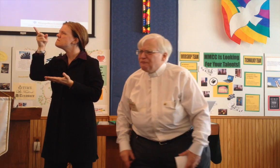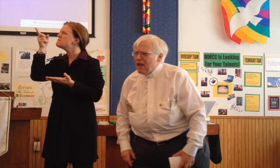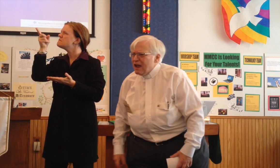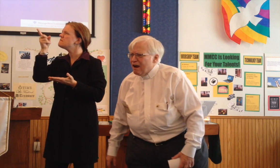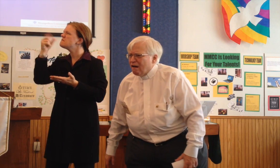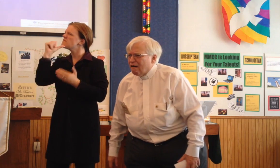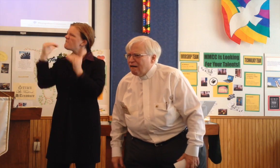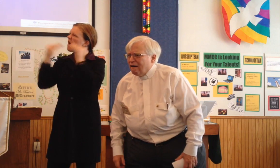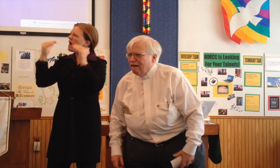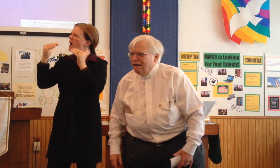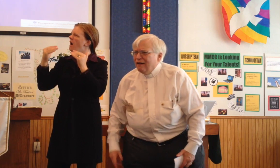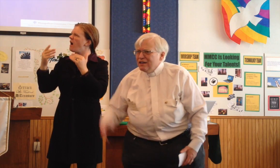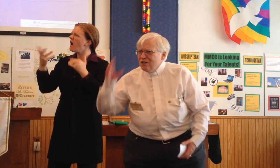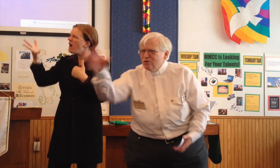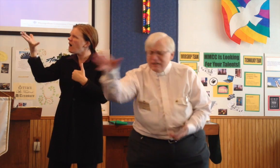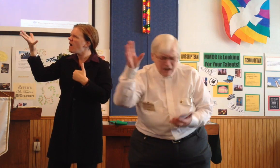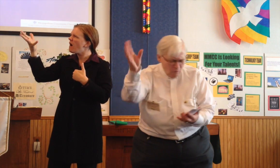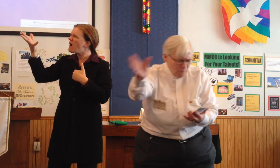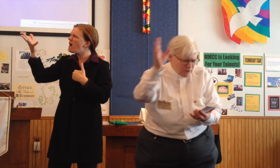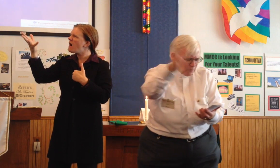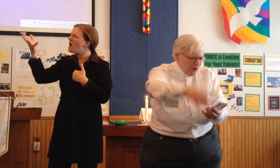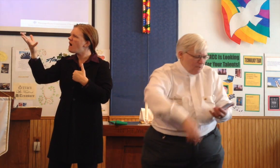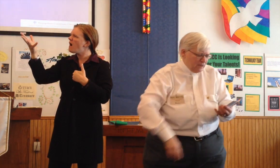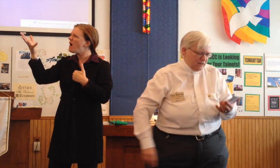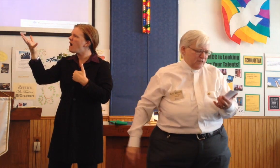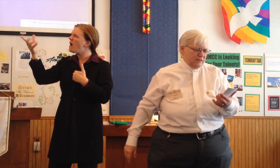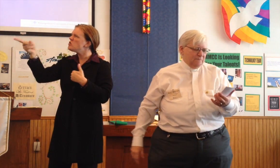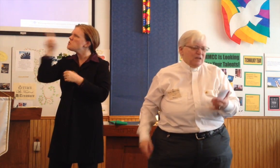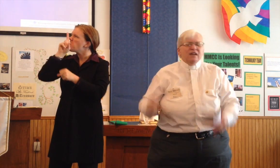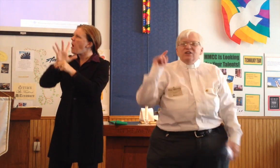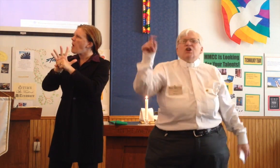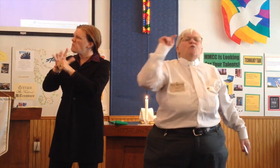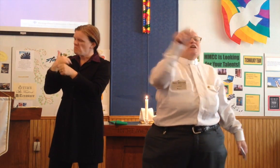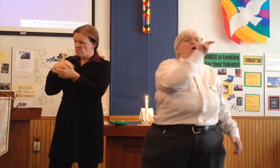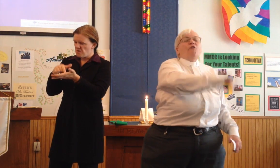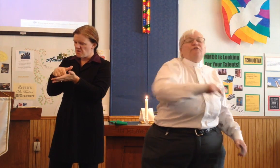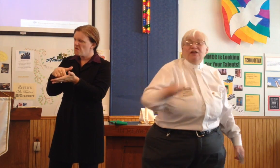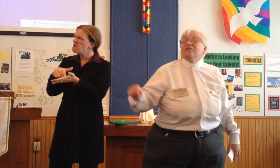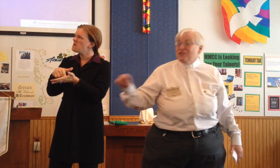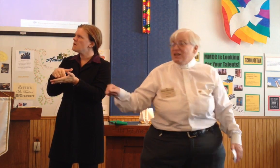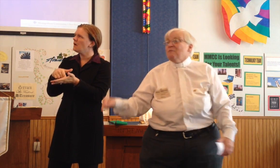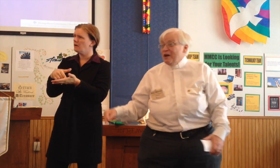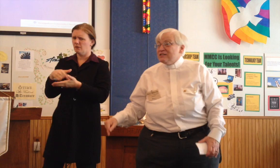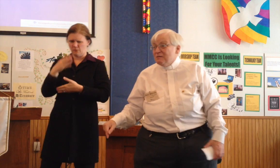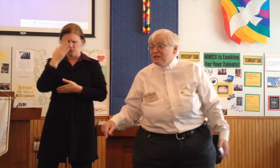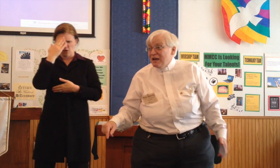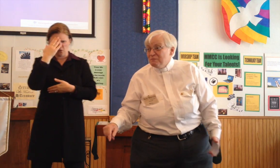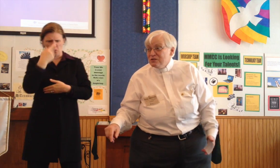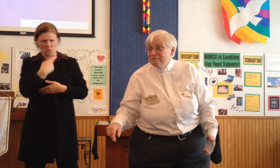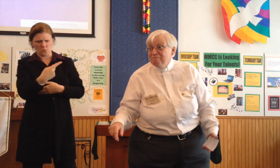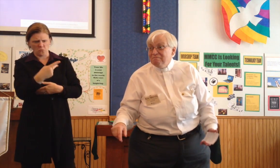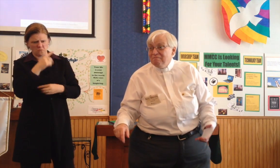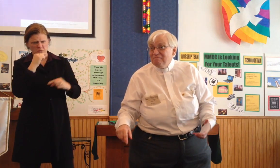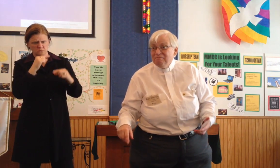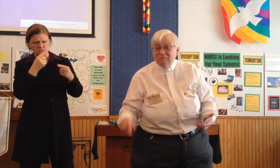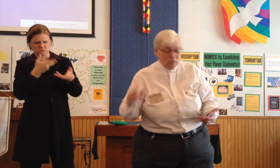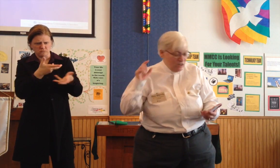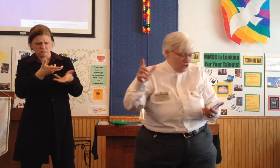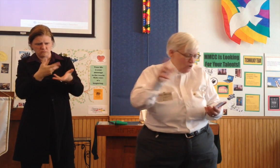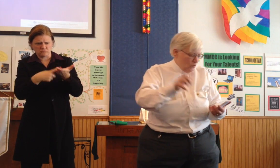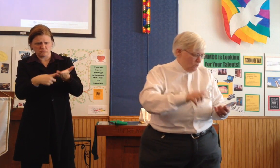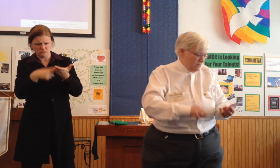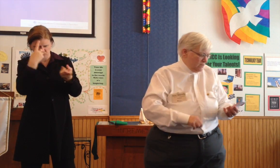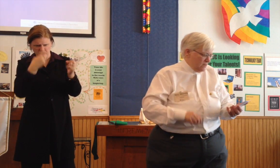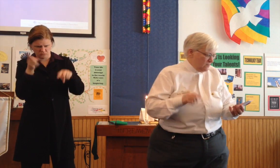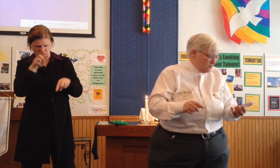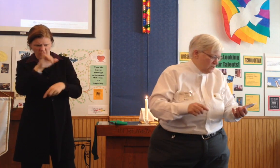not fair. He only got what was promised. You know, we all feel the same way sometimes. We